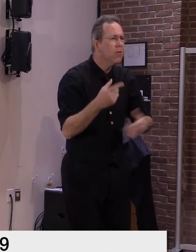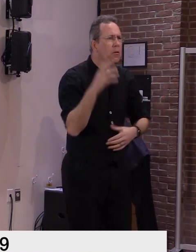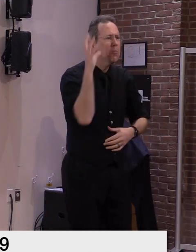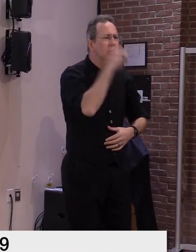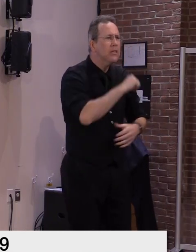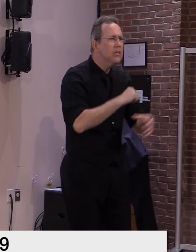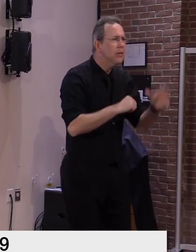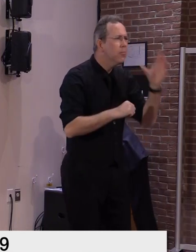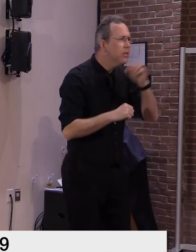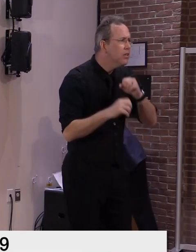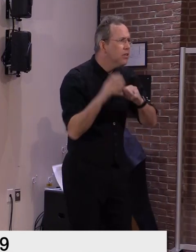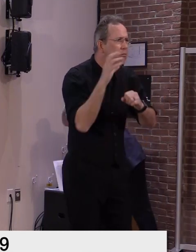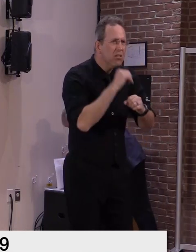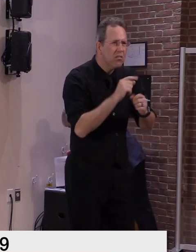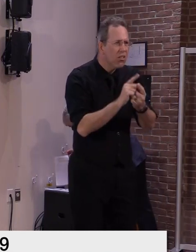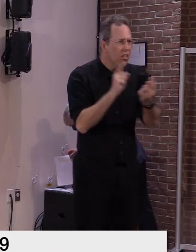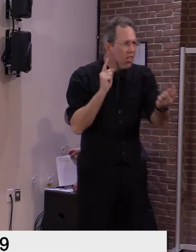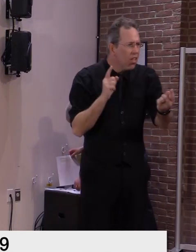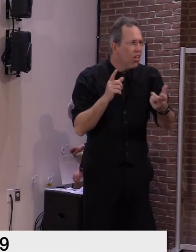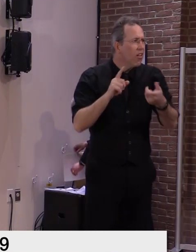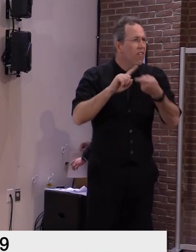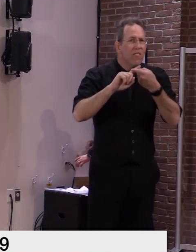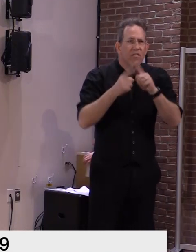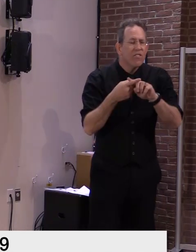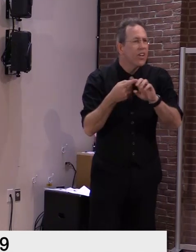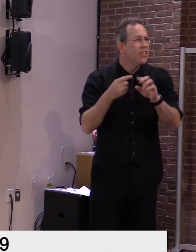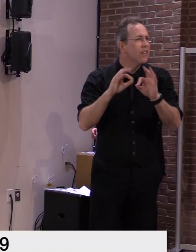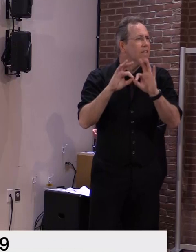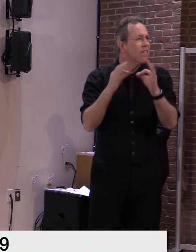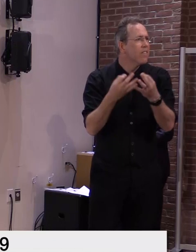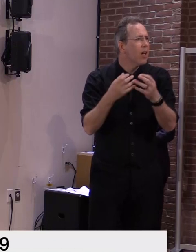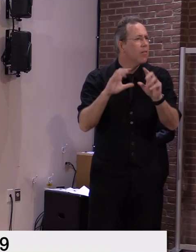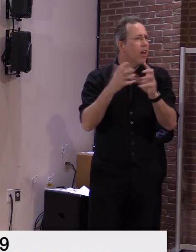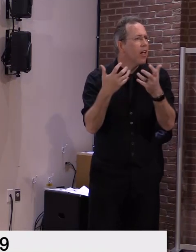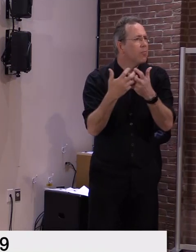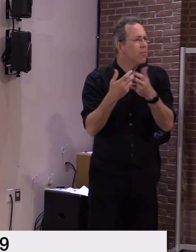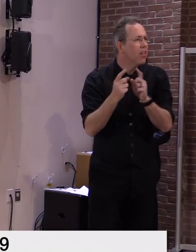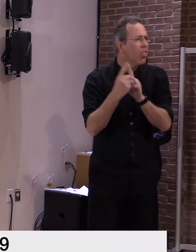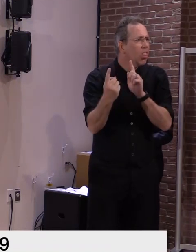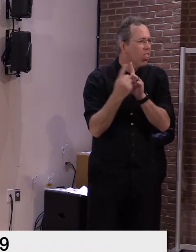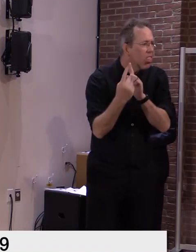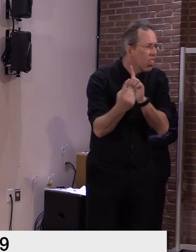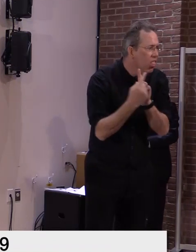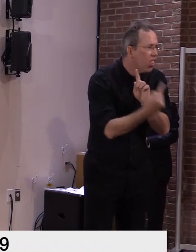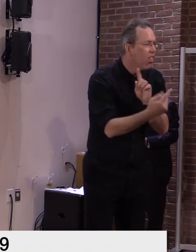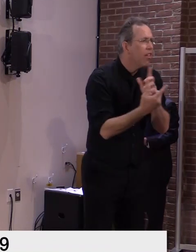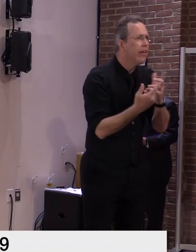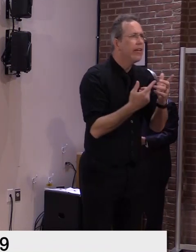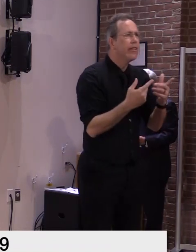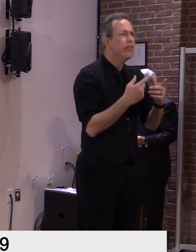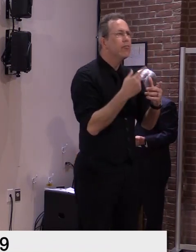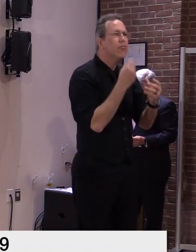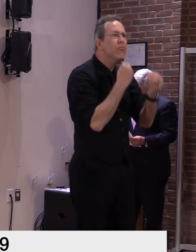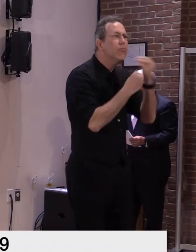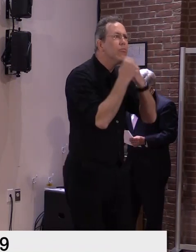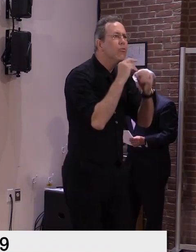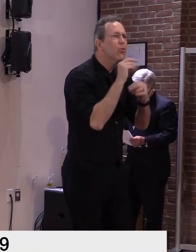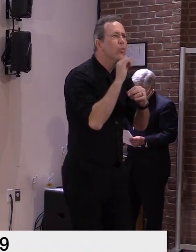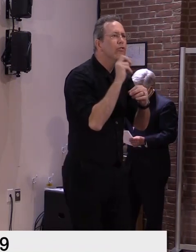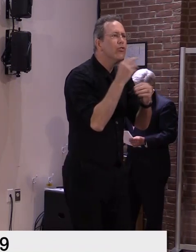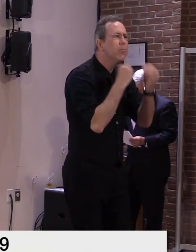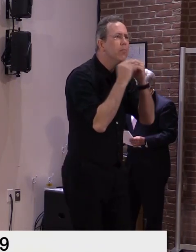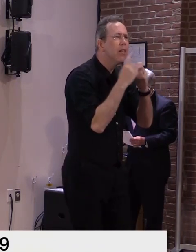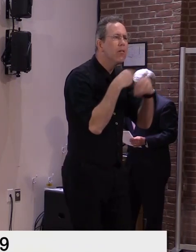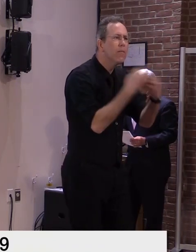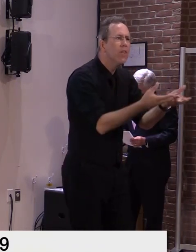learning, the loss of connection with friends and classmates, the lack of nutritious meals, physical education, sports,